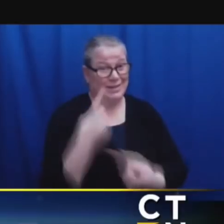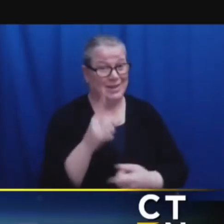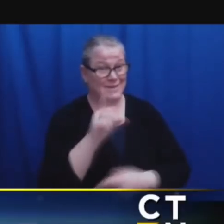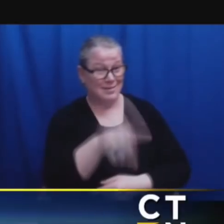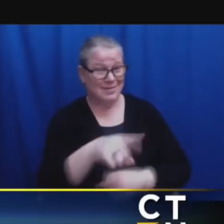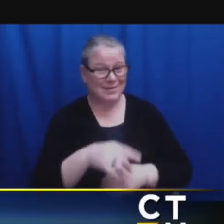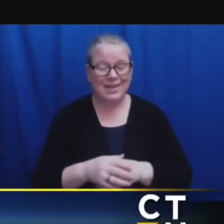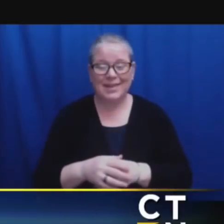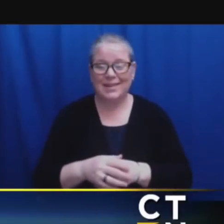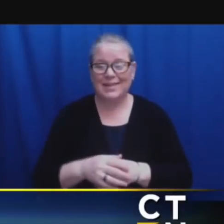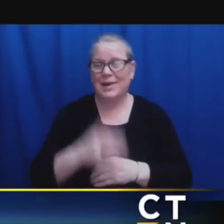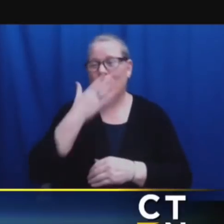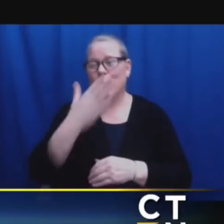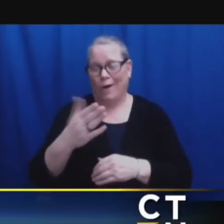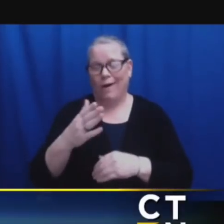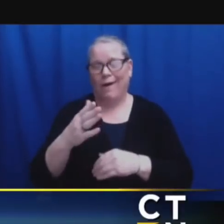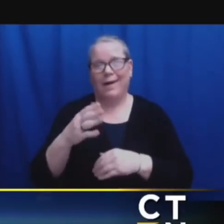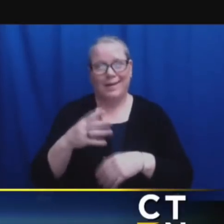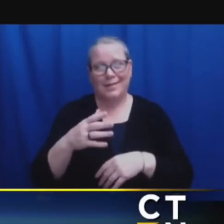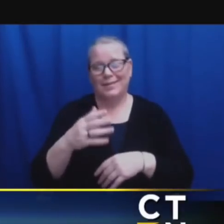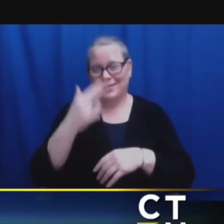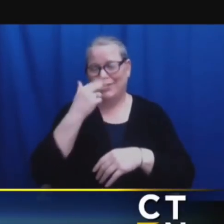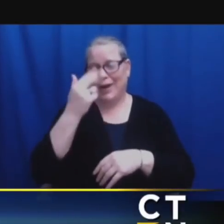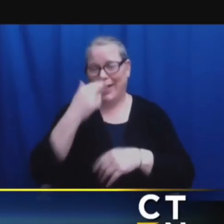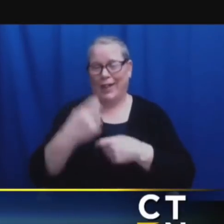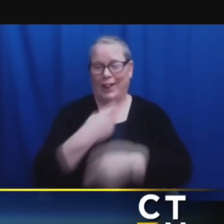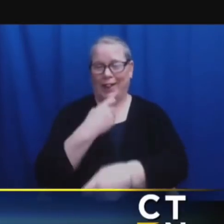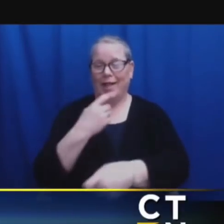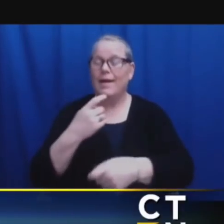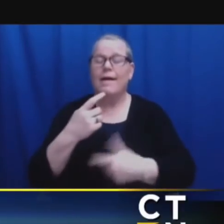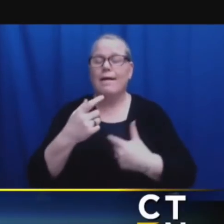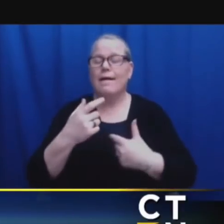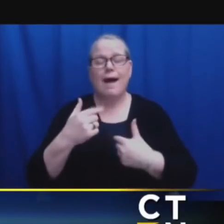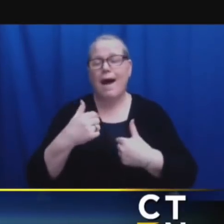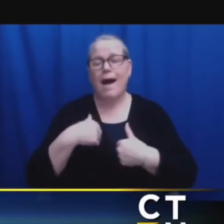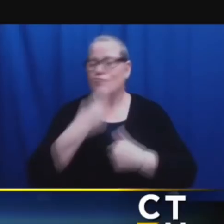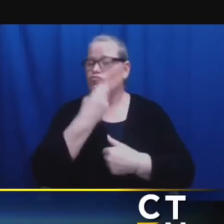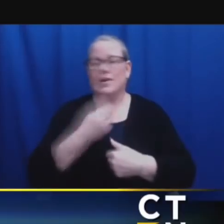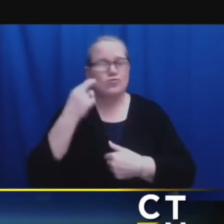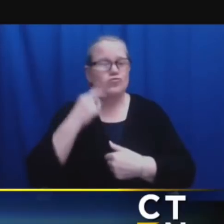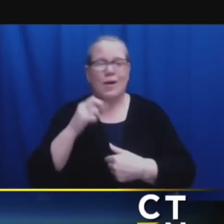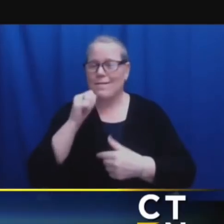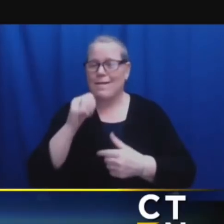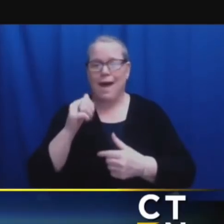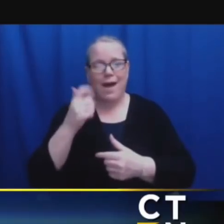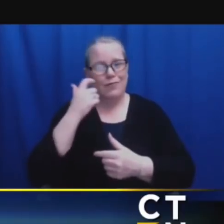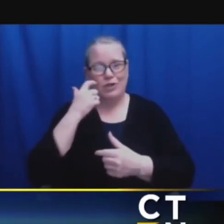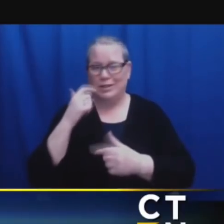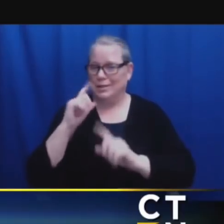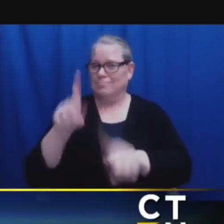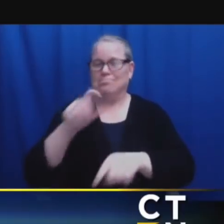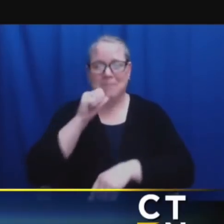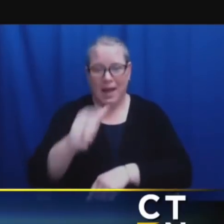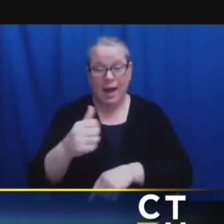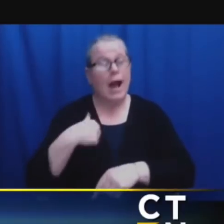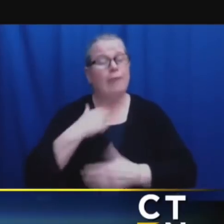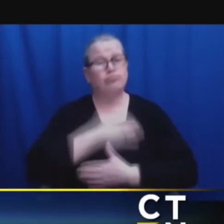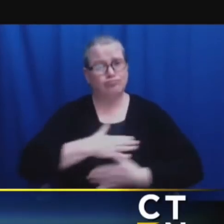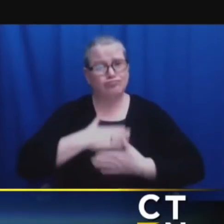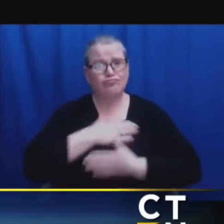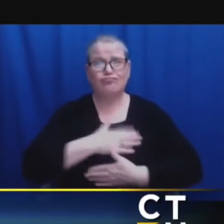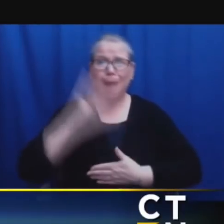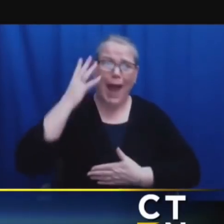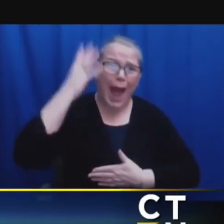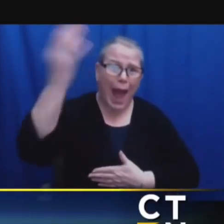Have not been to a restaurant recently, though. No, I was a big outdoor dining guy. Although I've eaten in a couple of tents